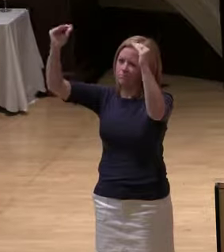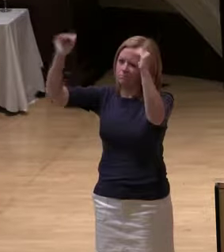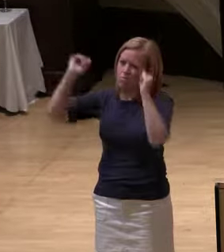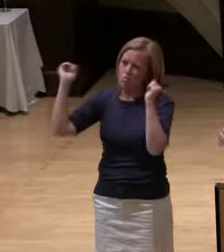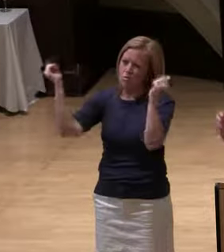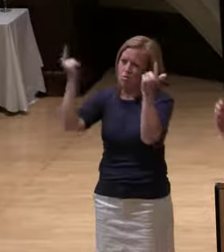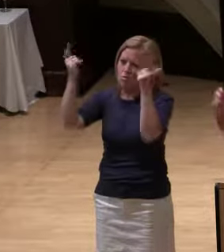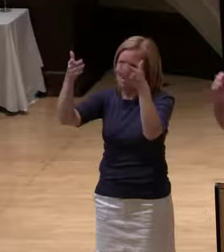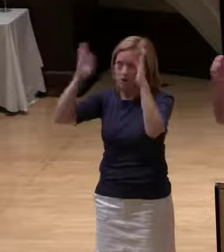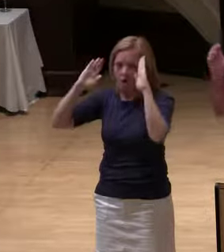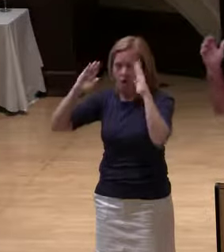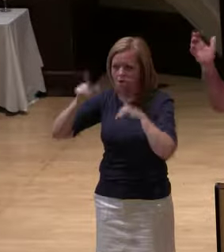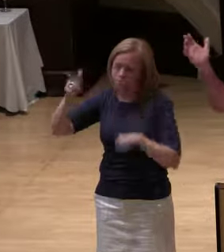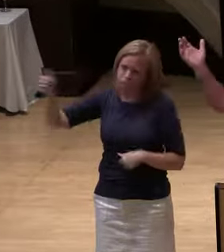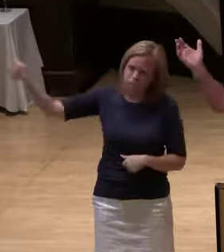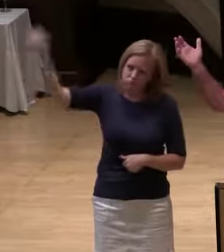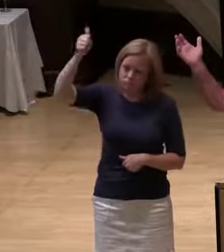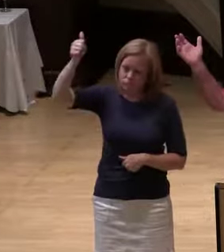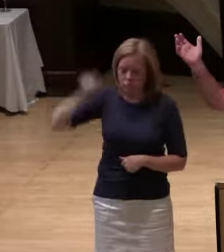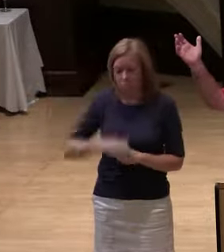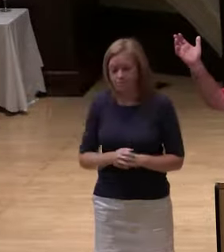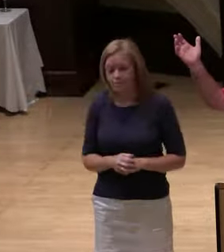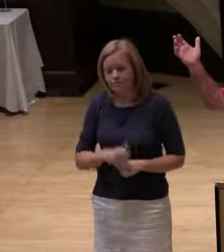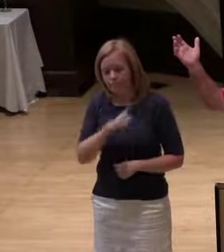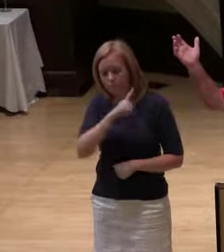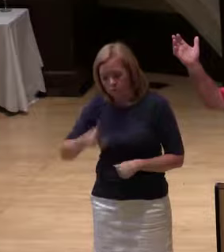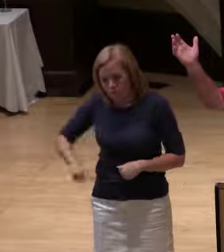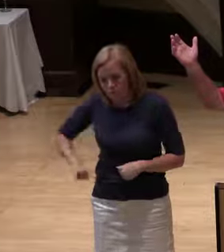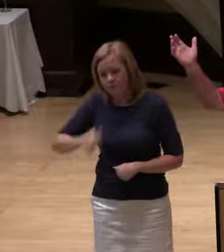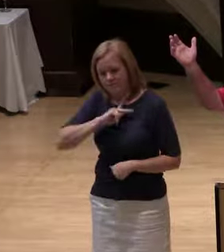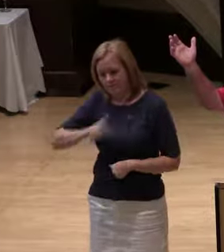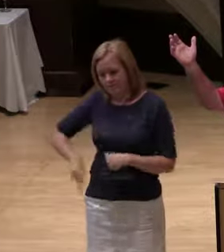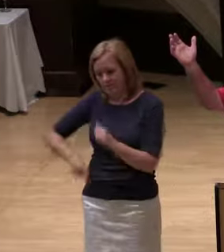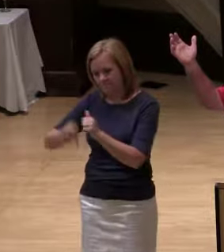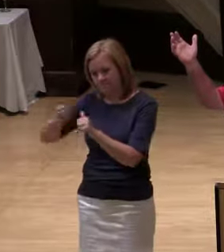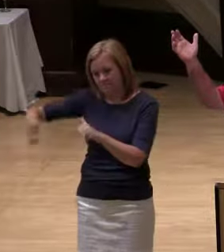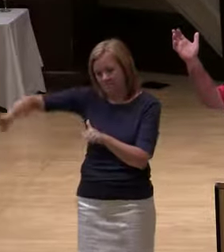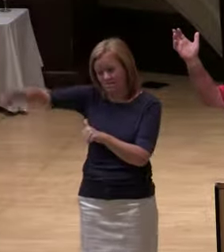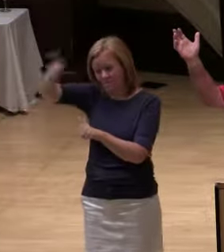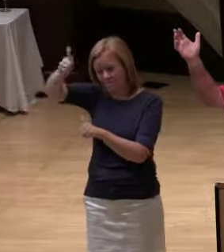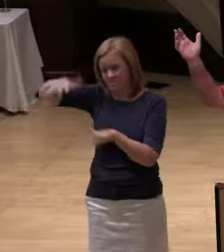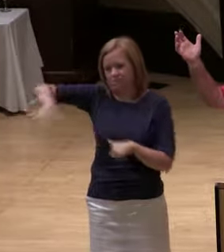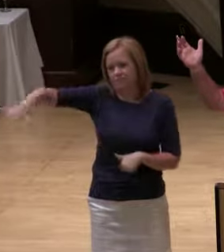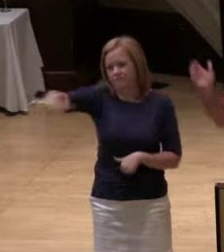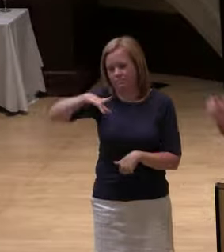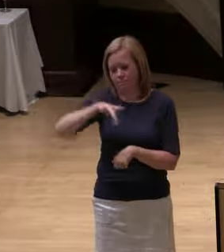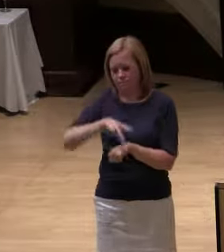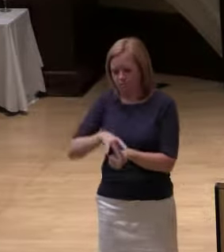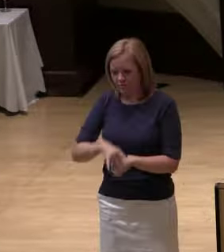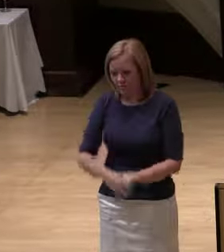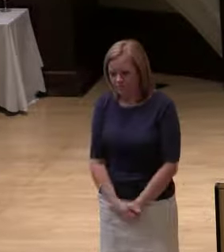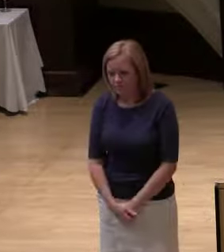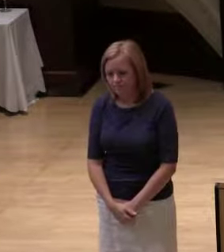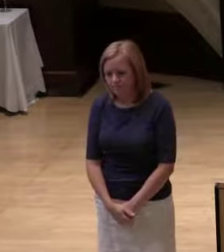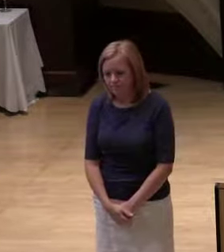the gods. The Lord is King, the Most High over all the earth.